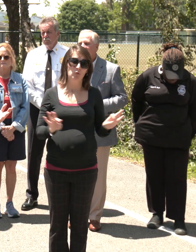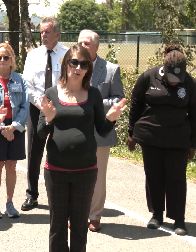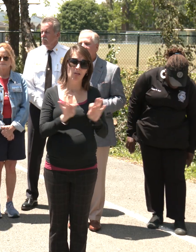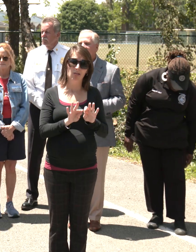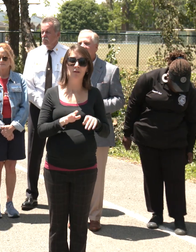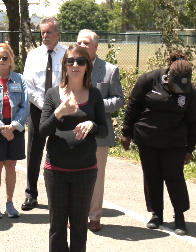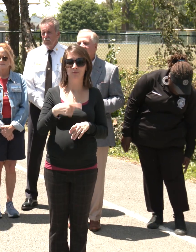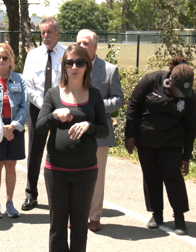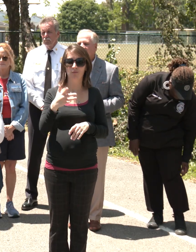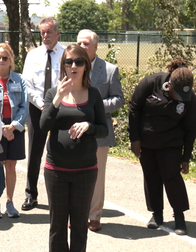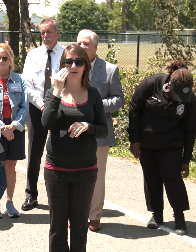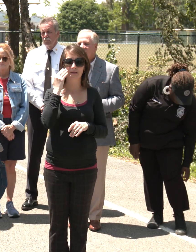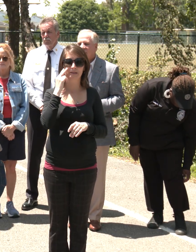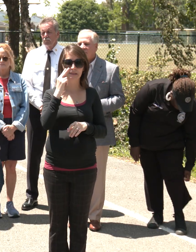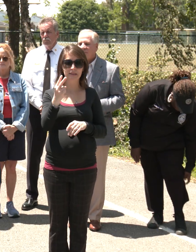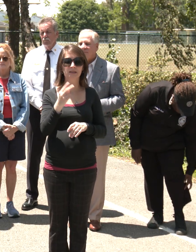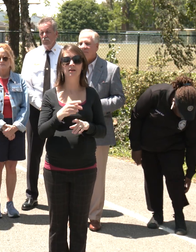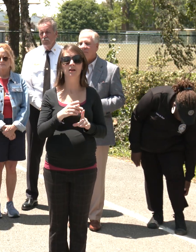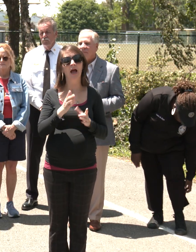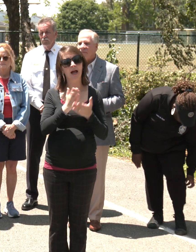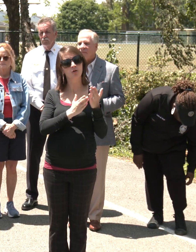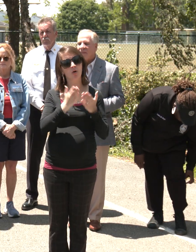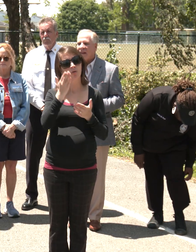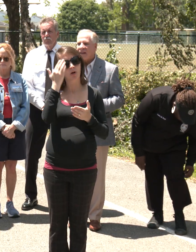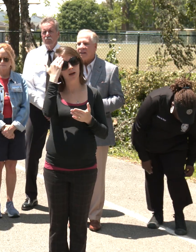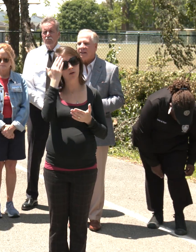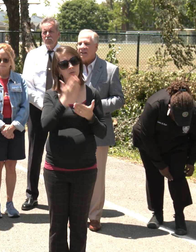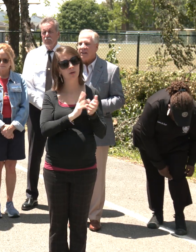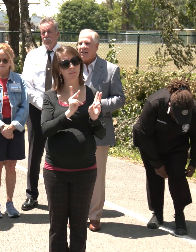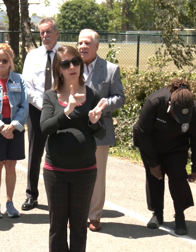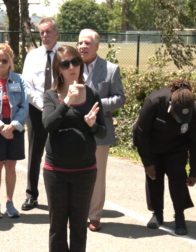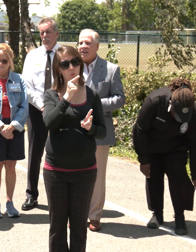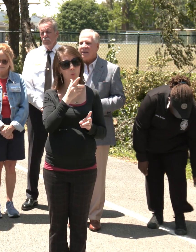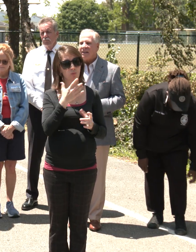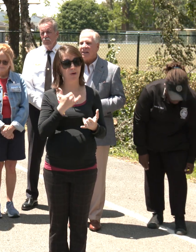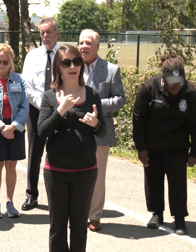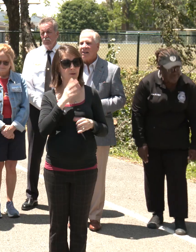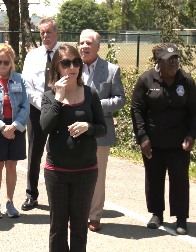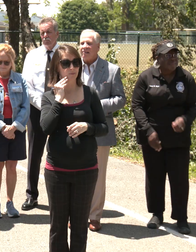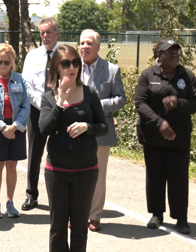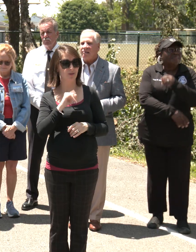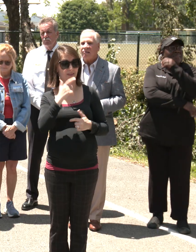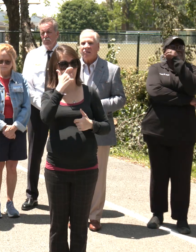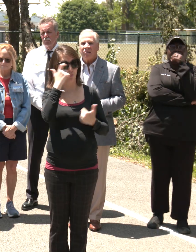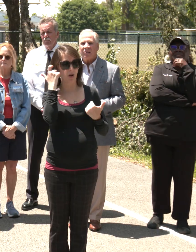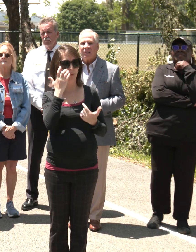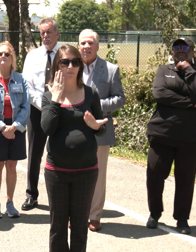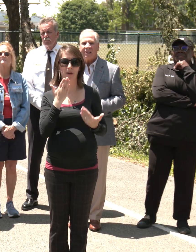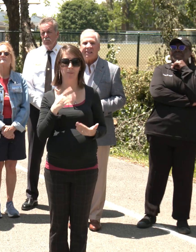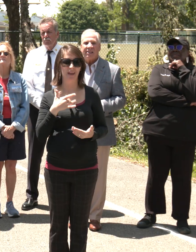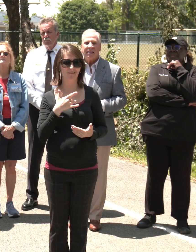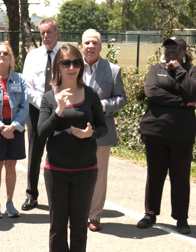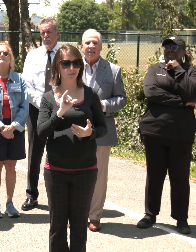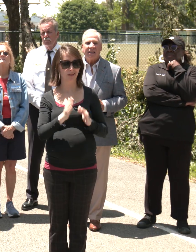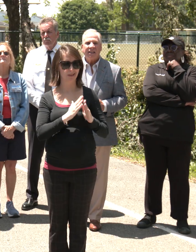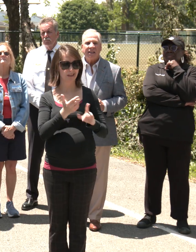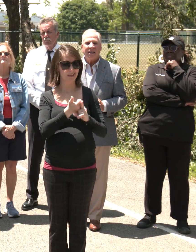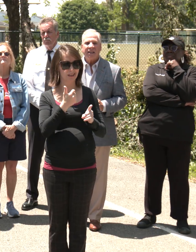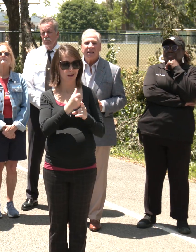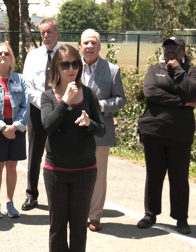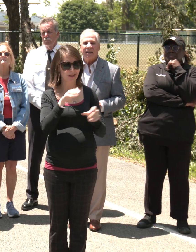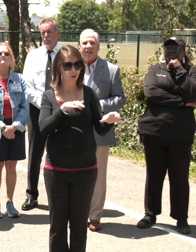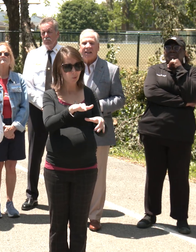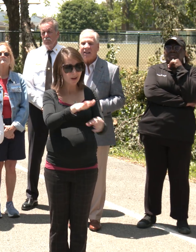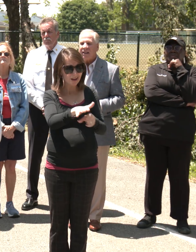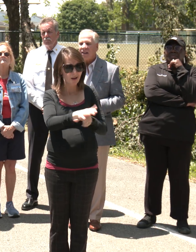have seen, I know for folks that are in the midst of this trauma, it may not feel like the city is doing enough,